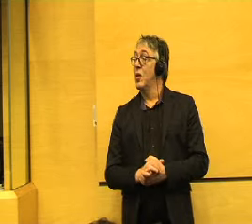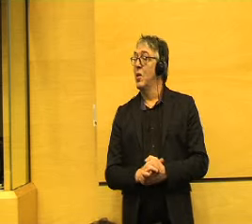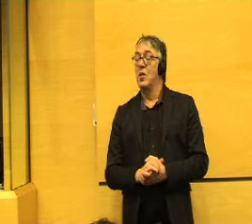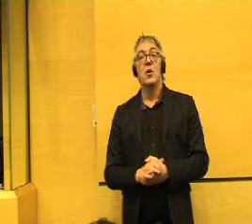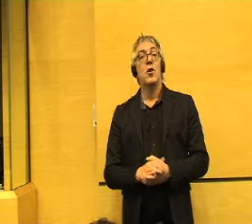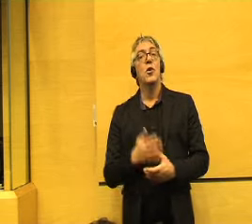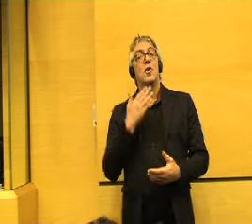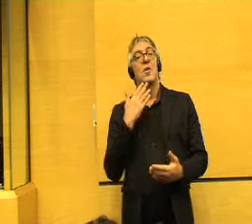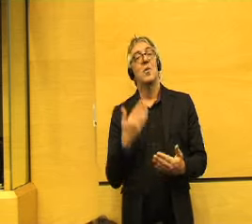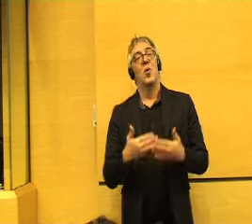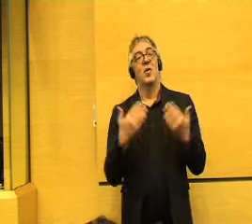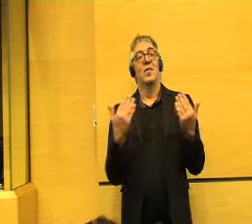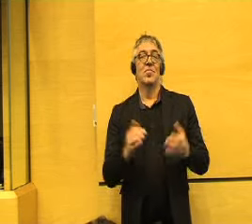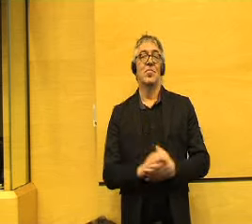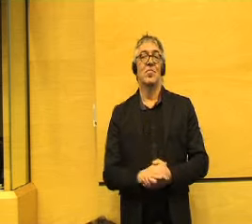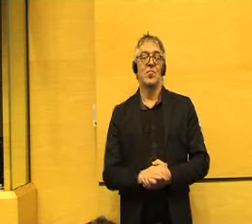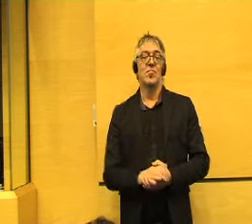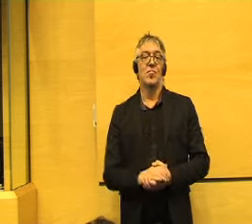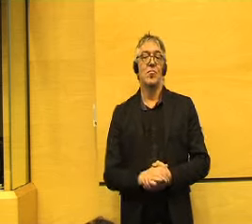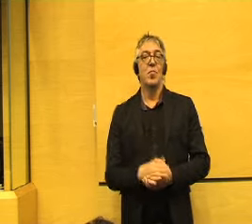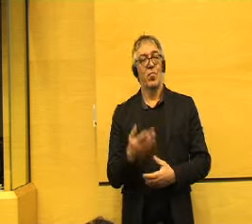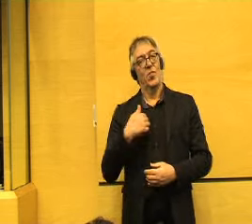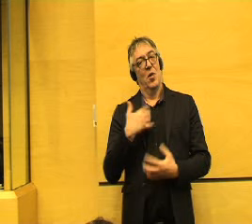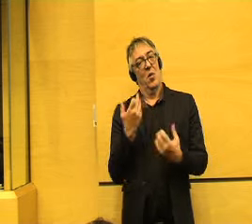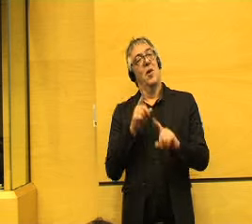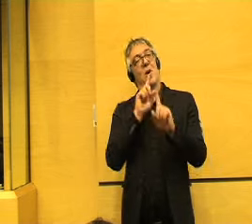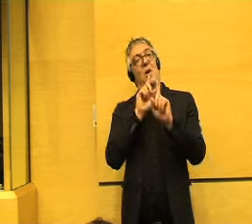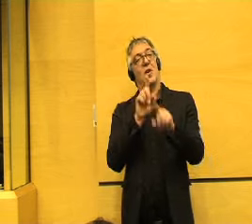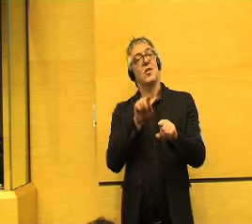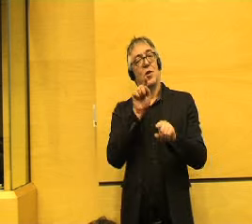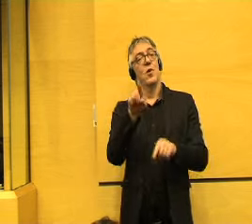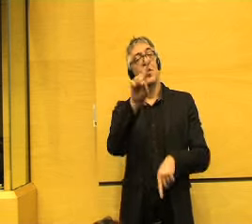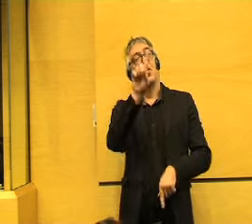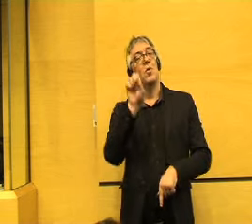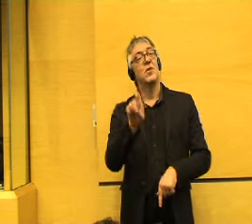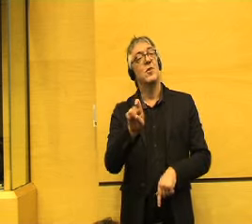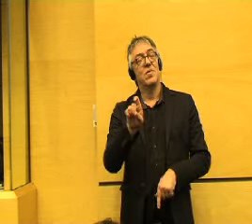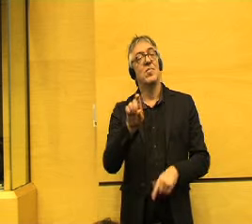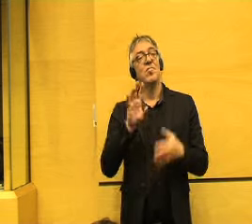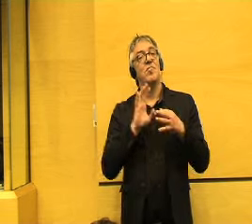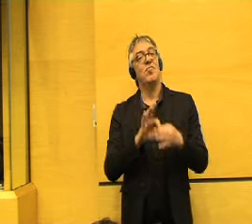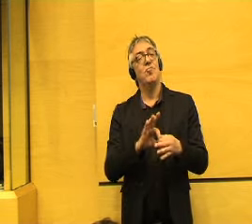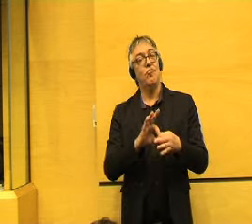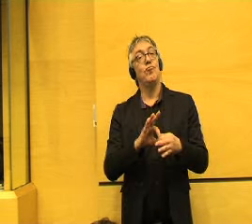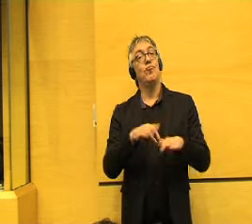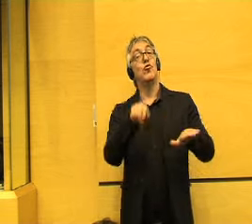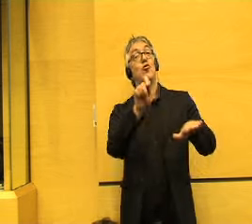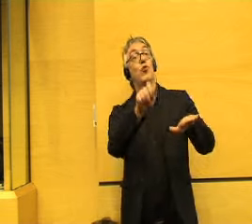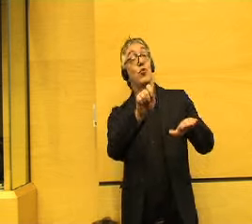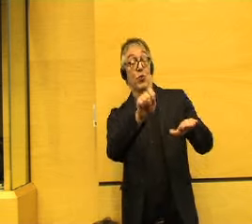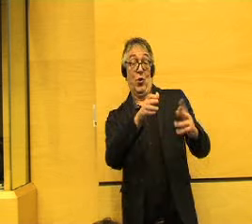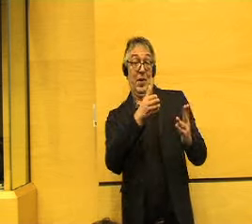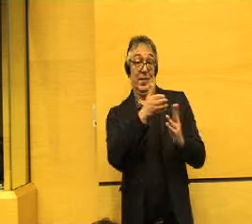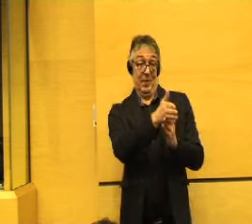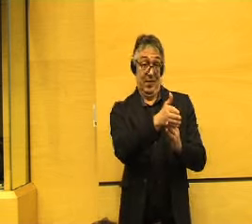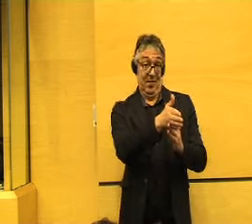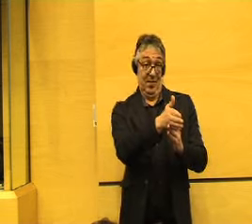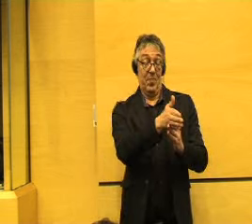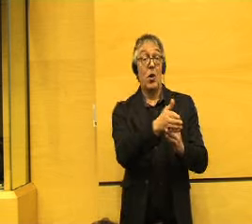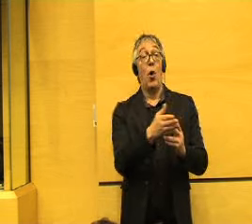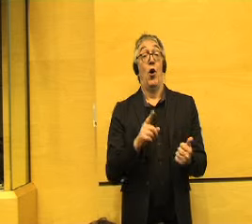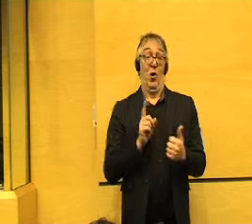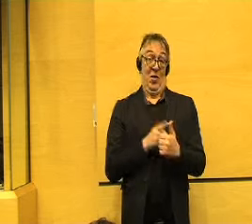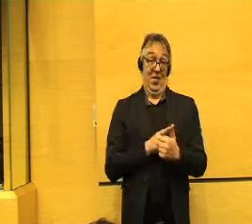Good morning. I would like to answer the question regarding access to justice. On accessibility to court